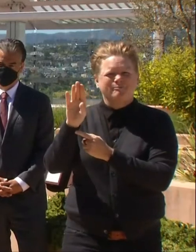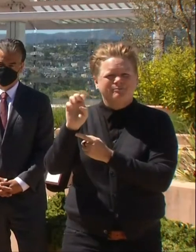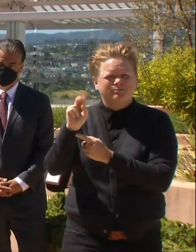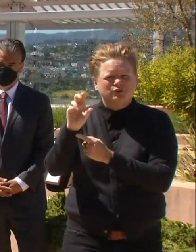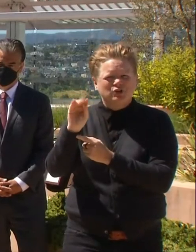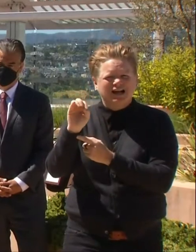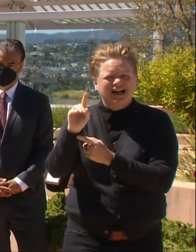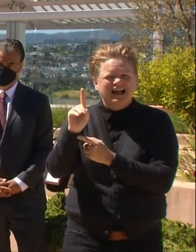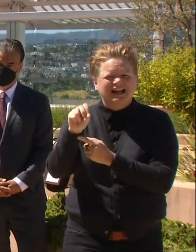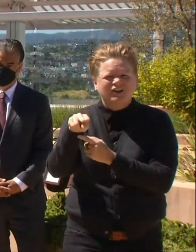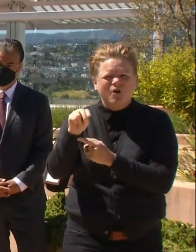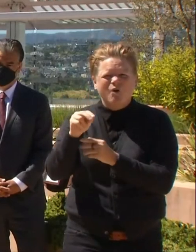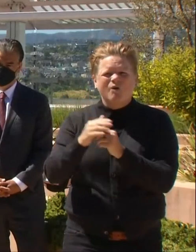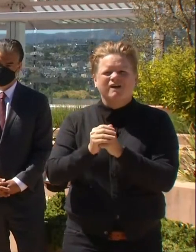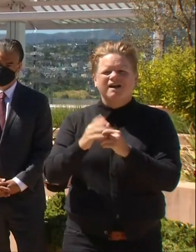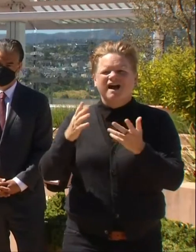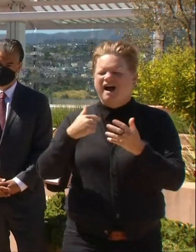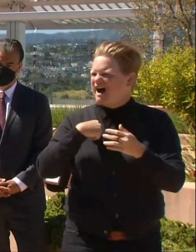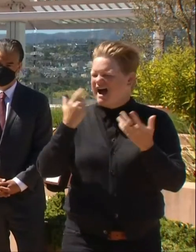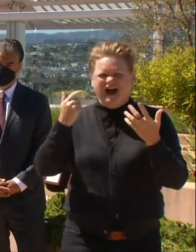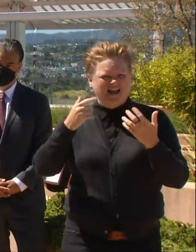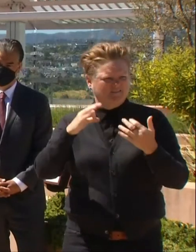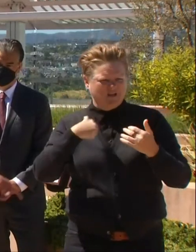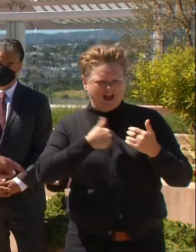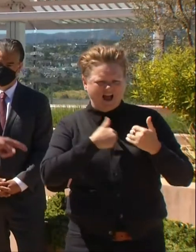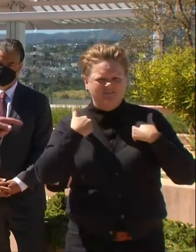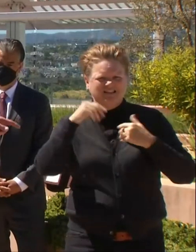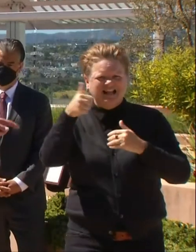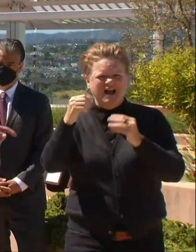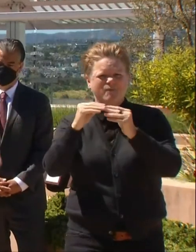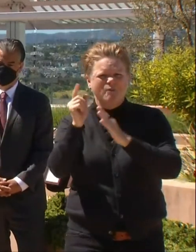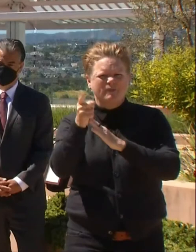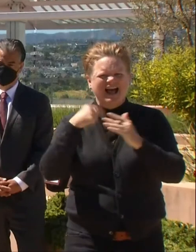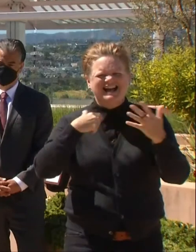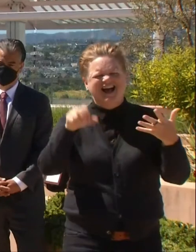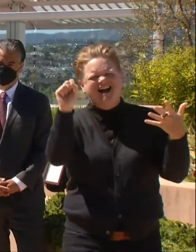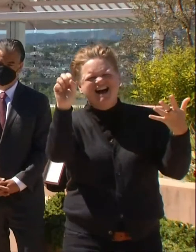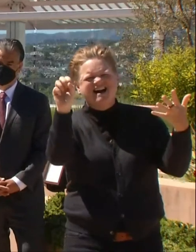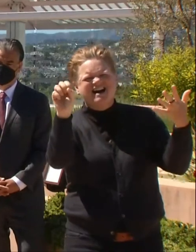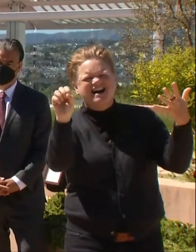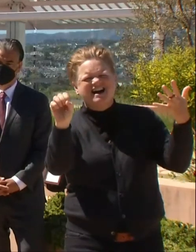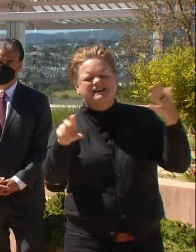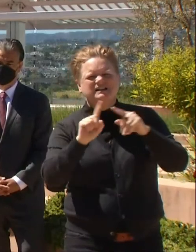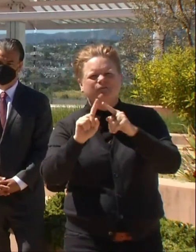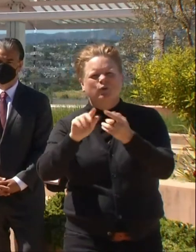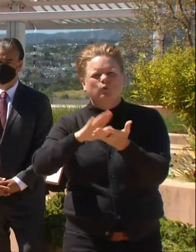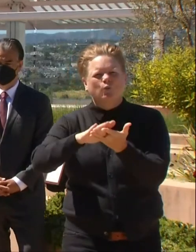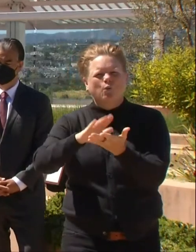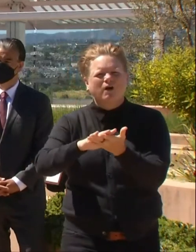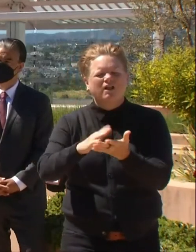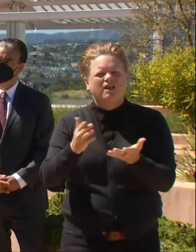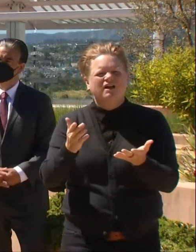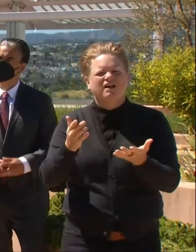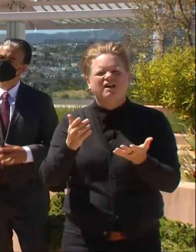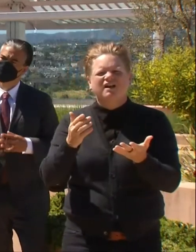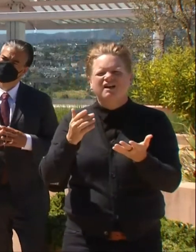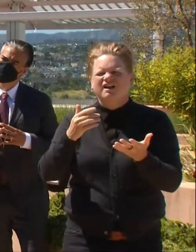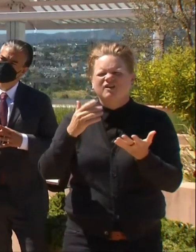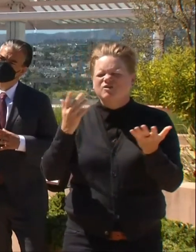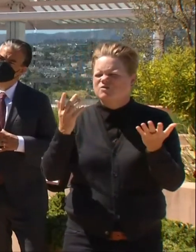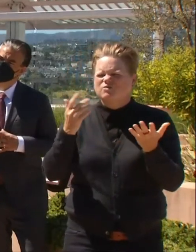could continue down that damn list. I said it the other day, what the hell is wrong with us? We're better than